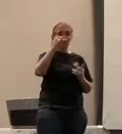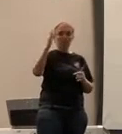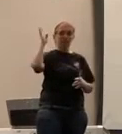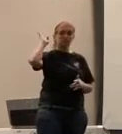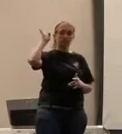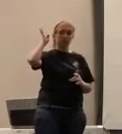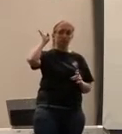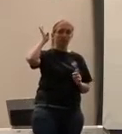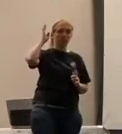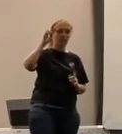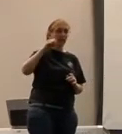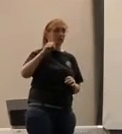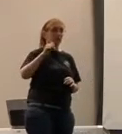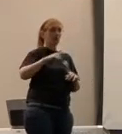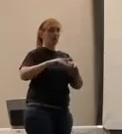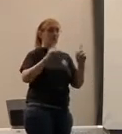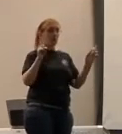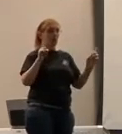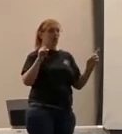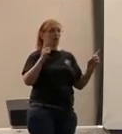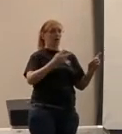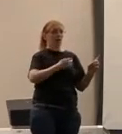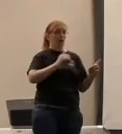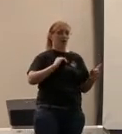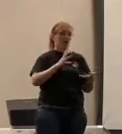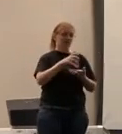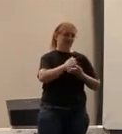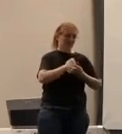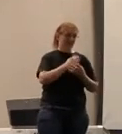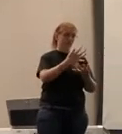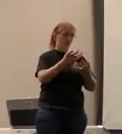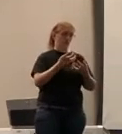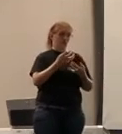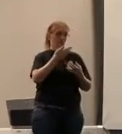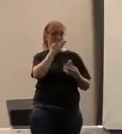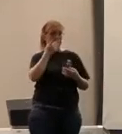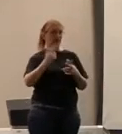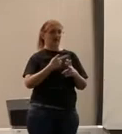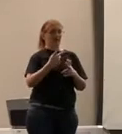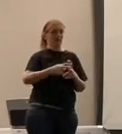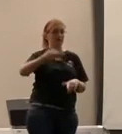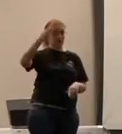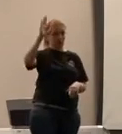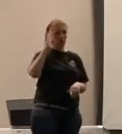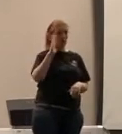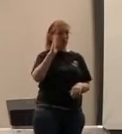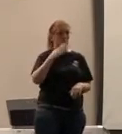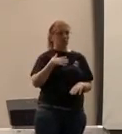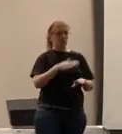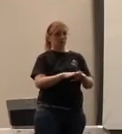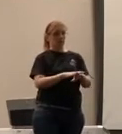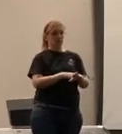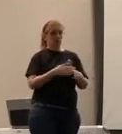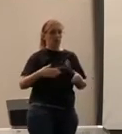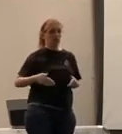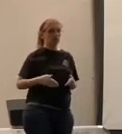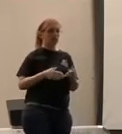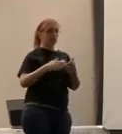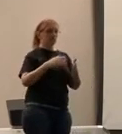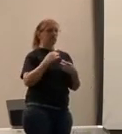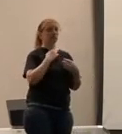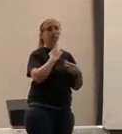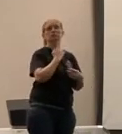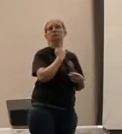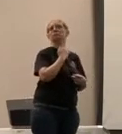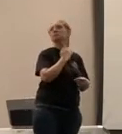on hidden street, our desires and our wants, our thoughts are better than His, right? So we're going to slow down our pace just a skosh.